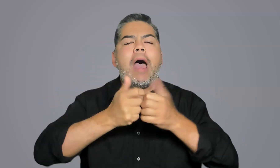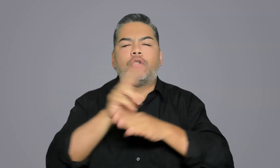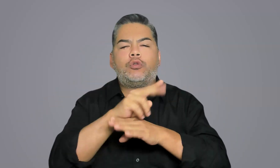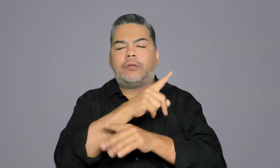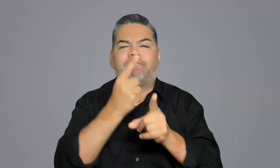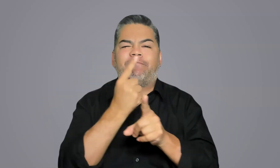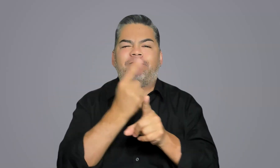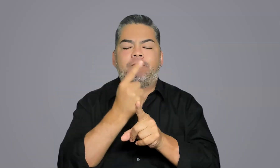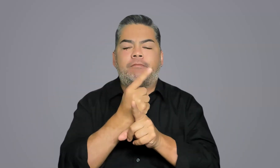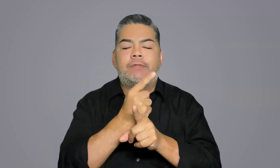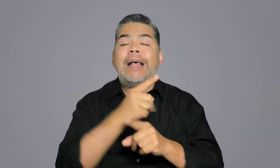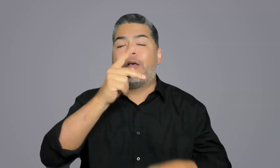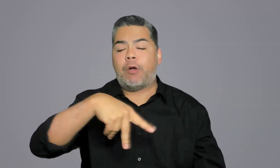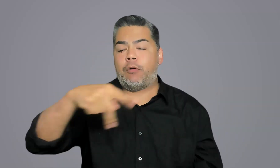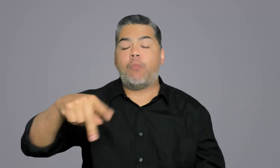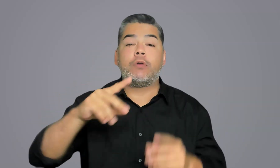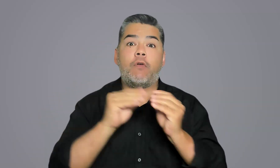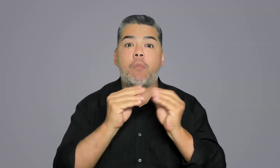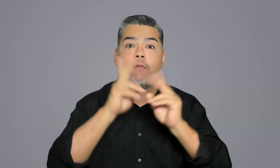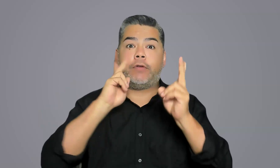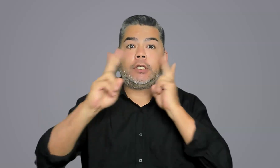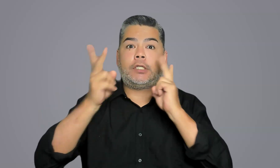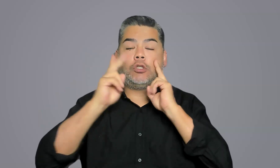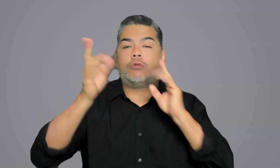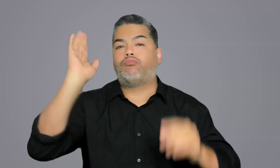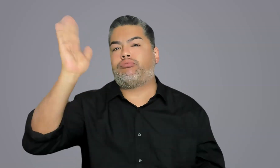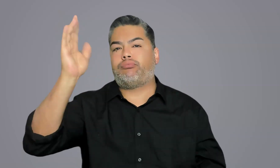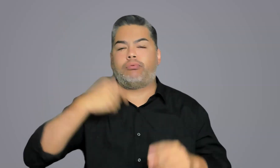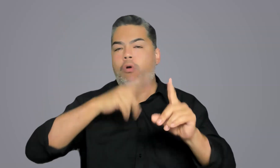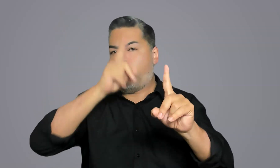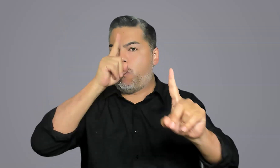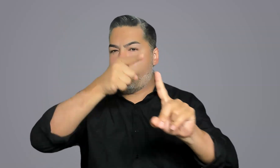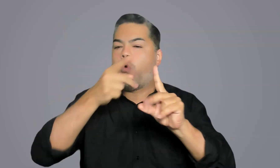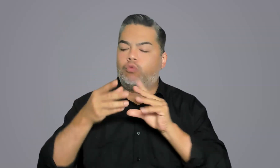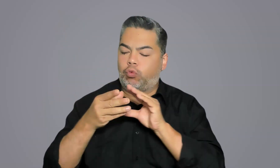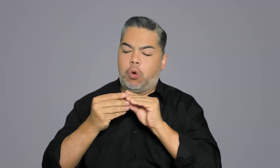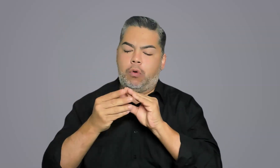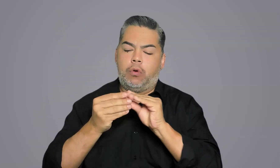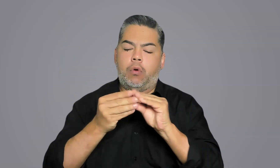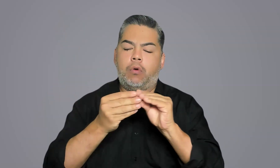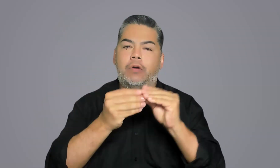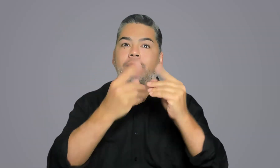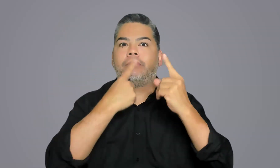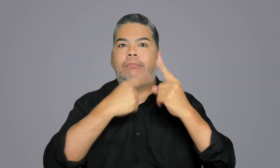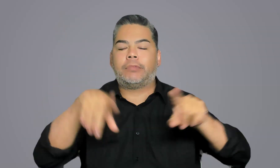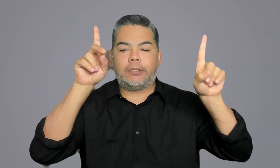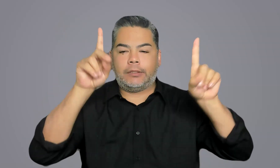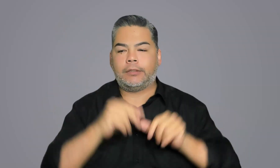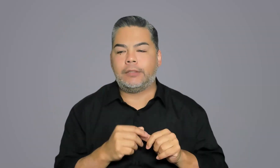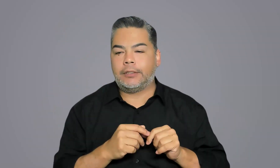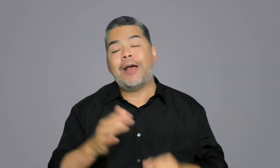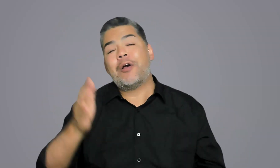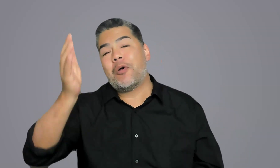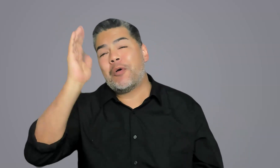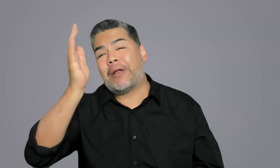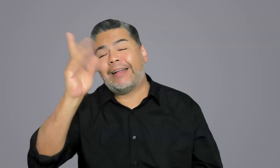used for visual presentations that tell a story. So they should be used for presentations only, and they are very much